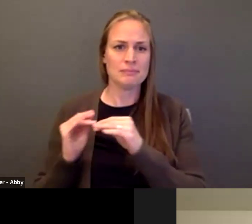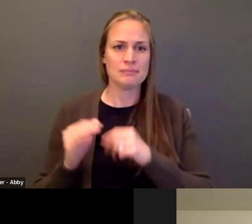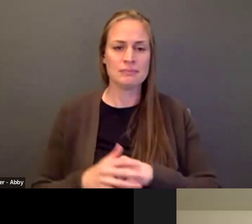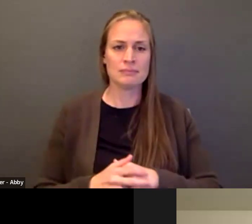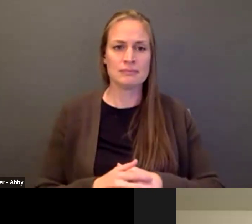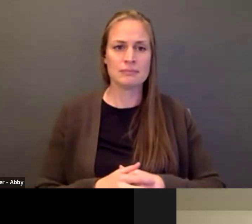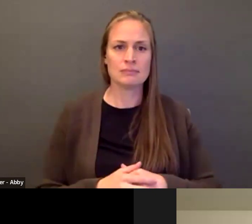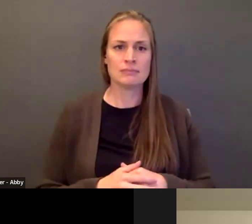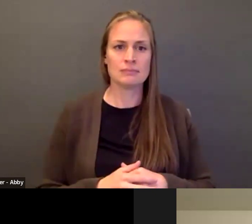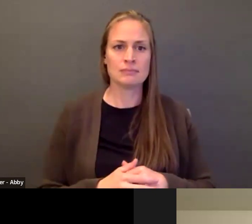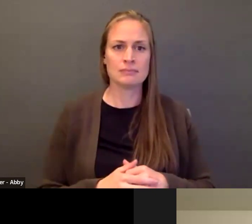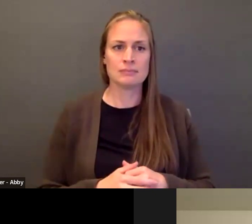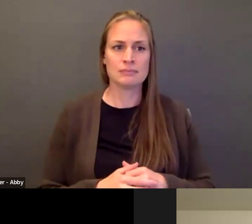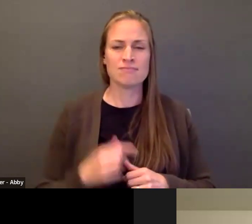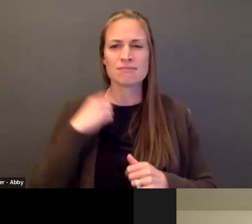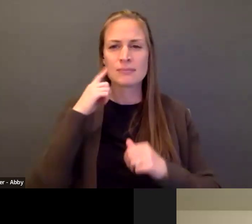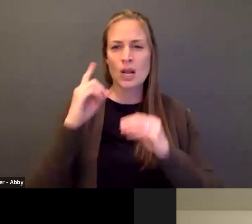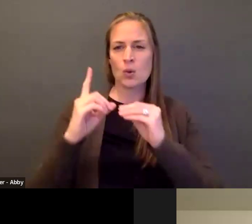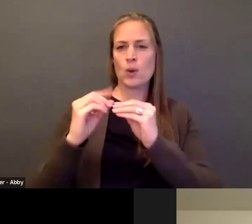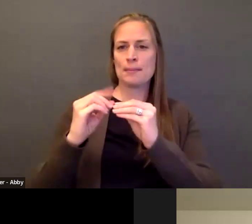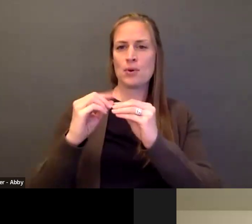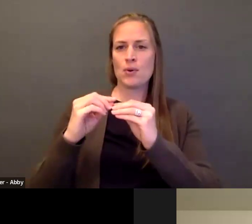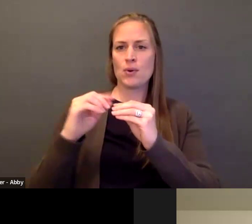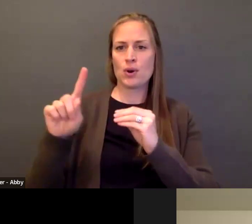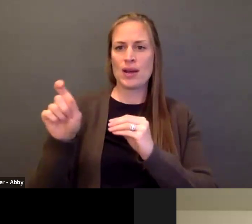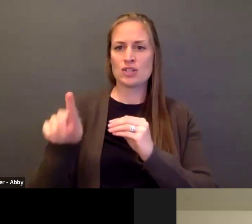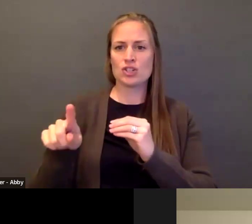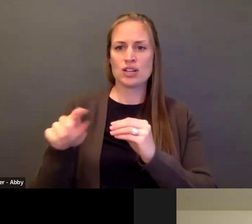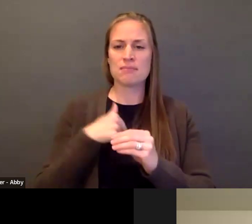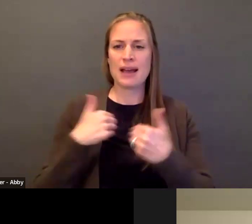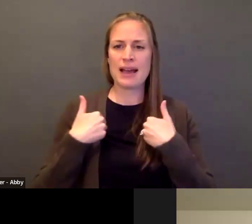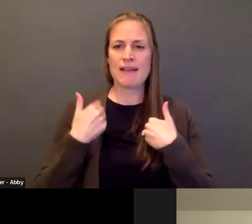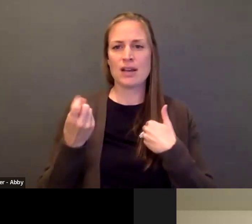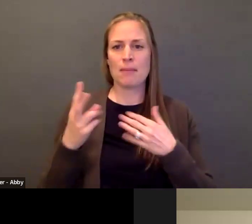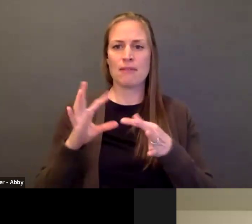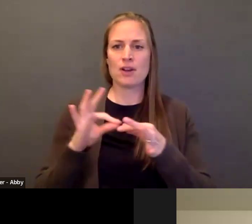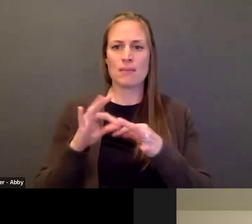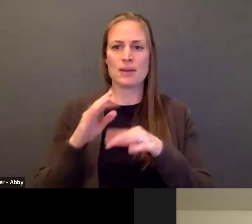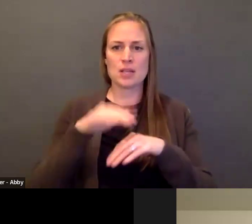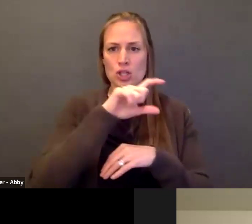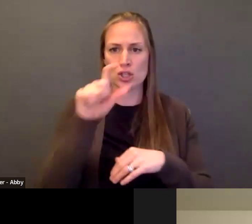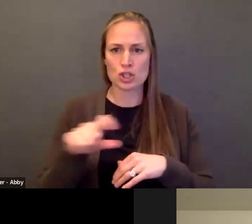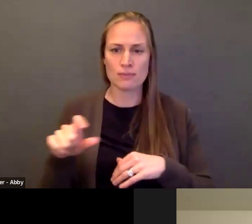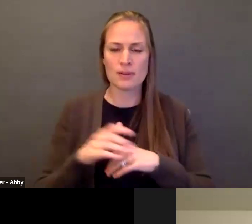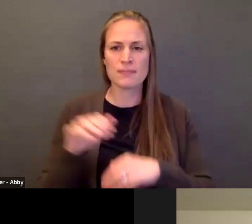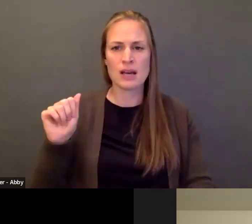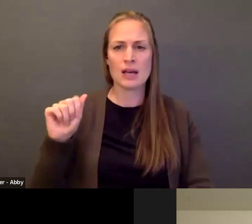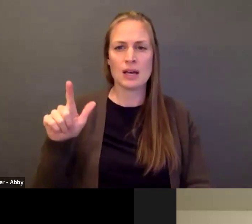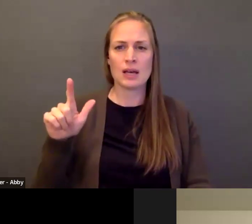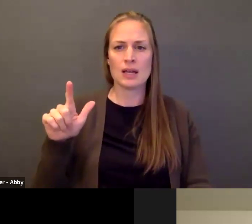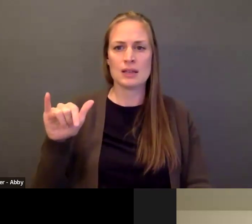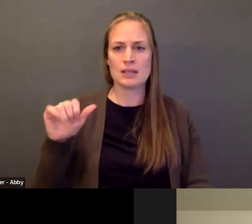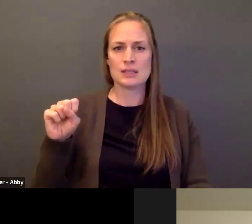I think we have probably time for one more question. I've had a couple of comments on Zoom as well, so Alicia.